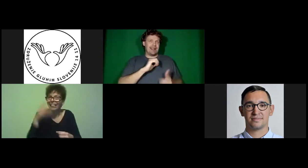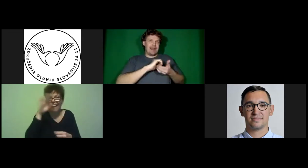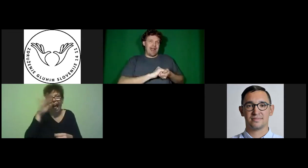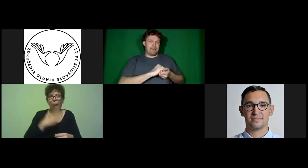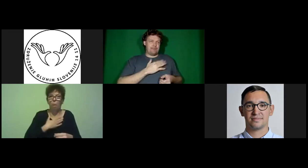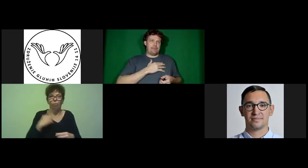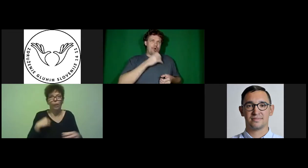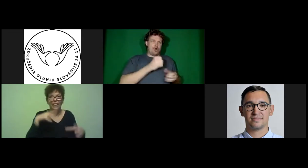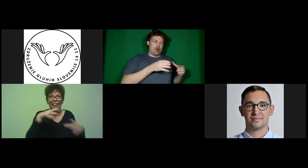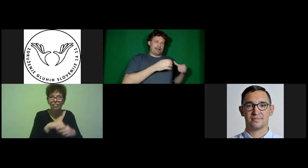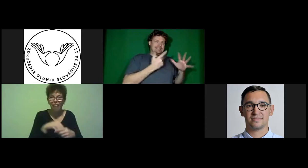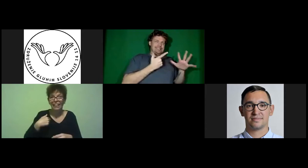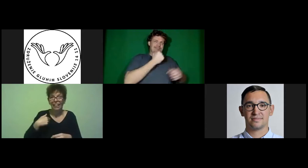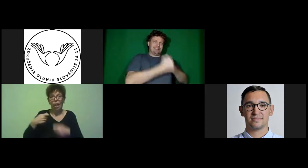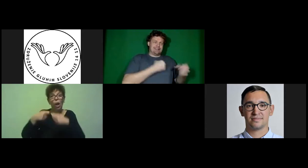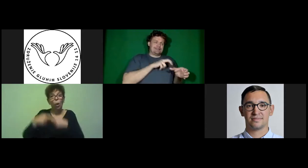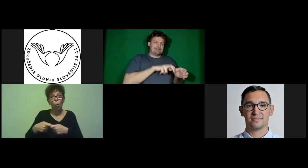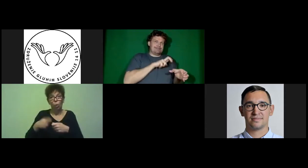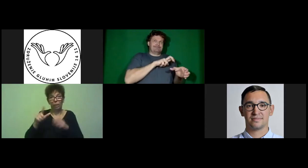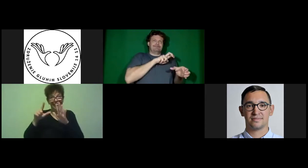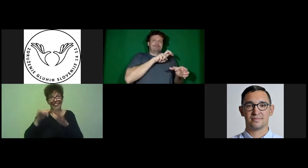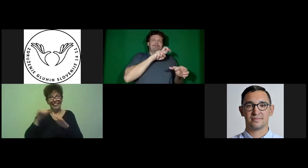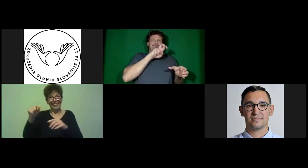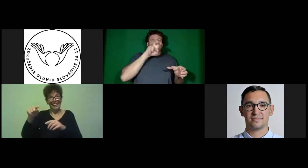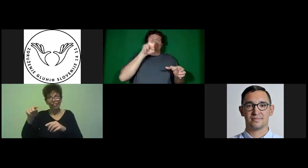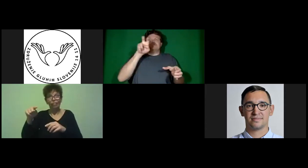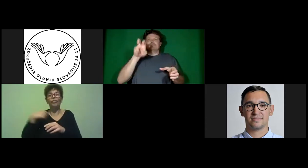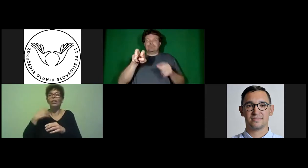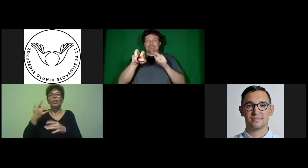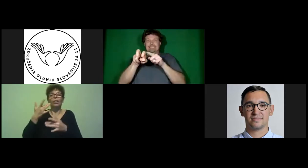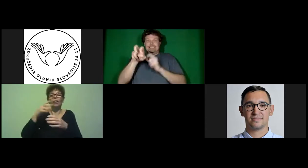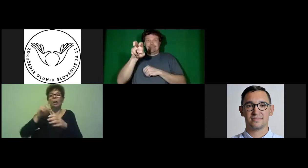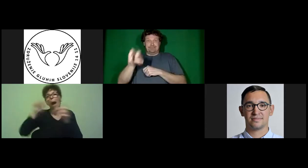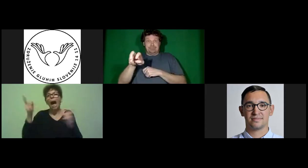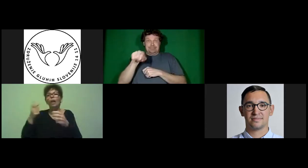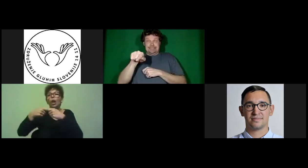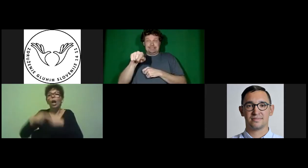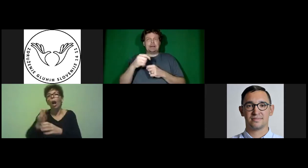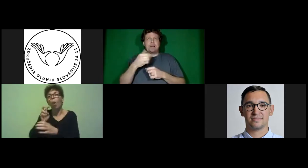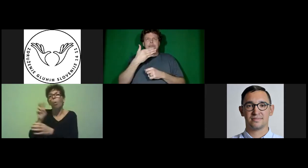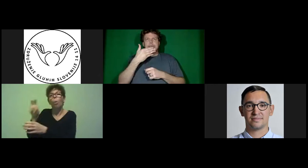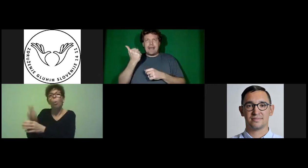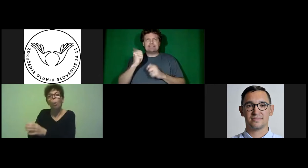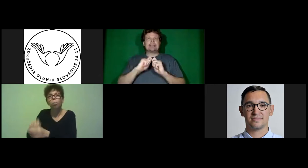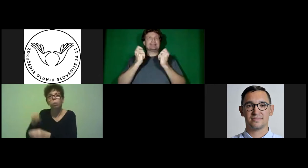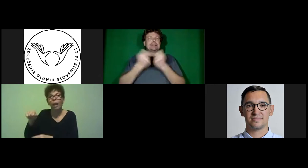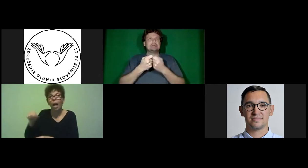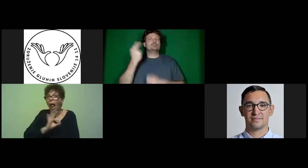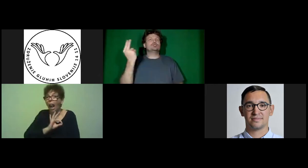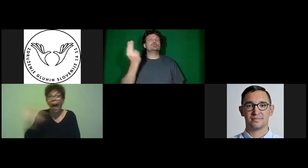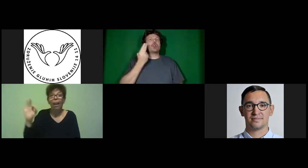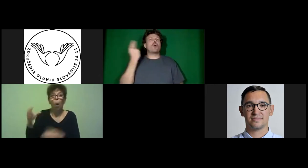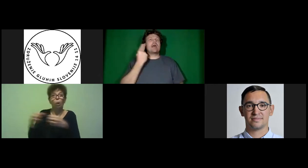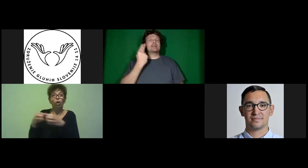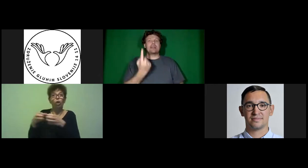for my club, the club that I was with for 7 years. I wanted to join